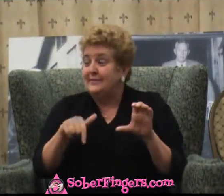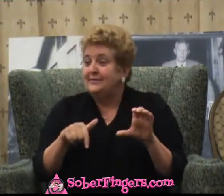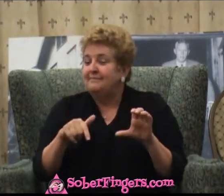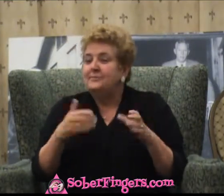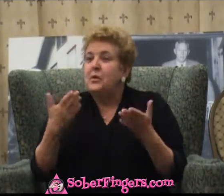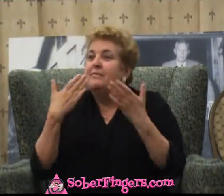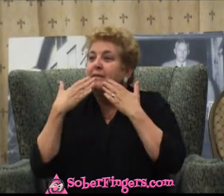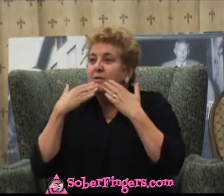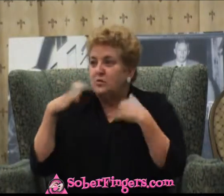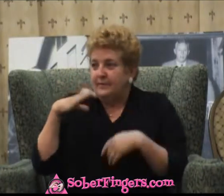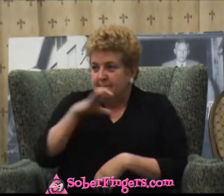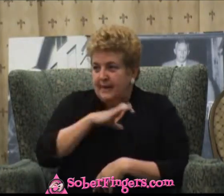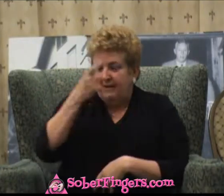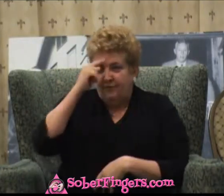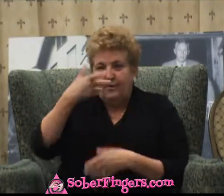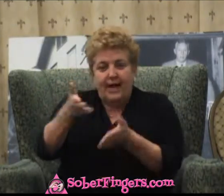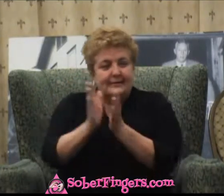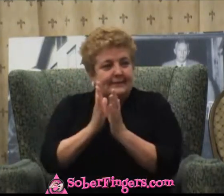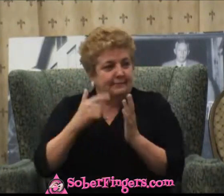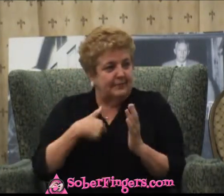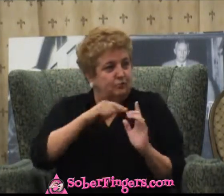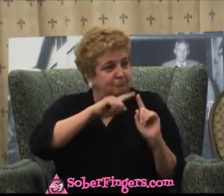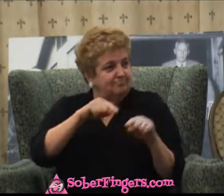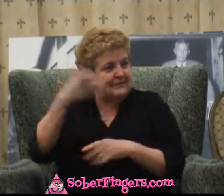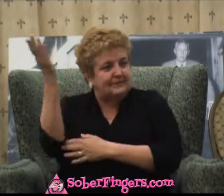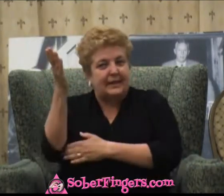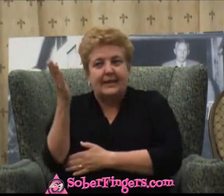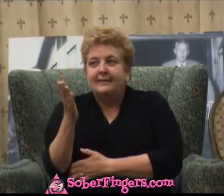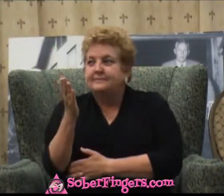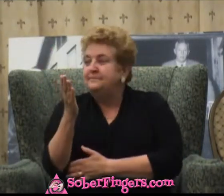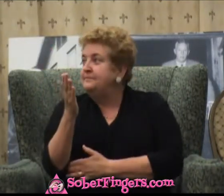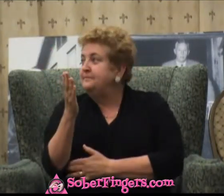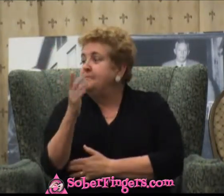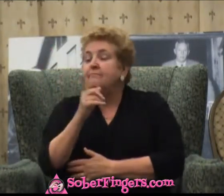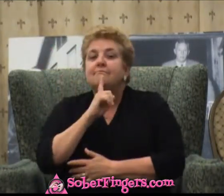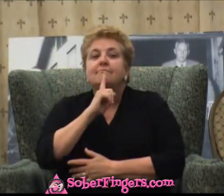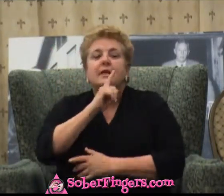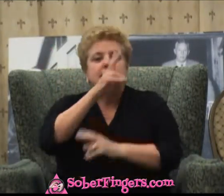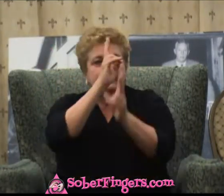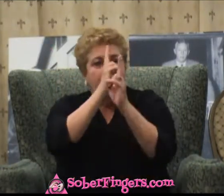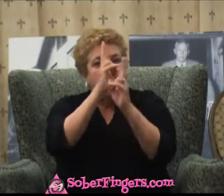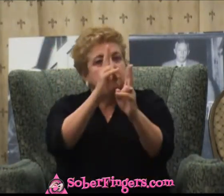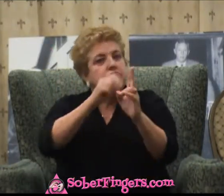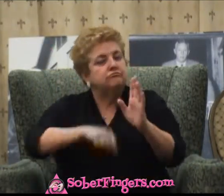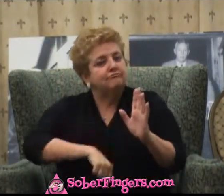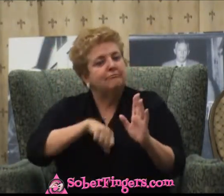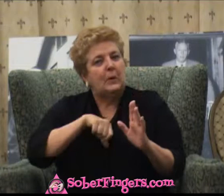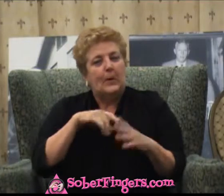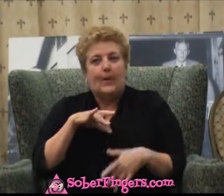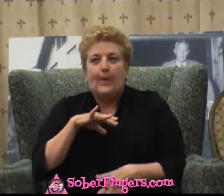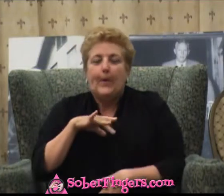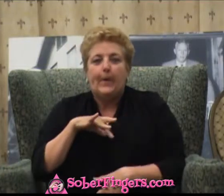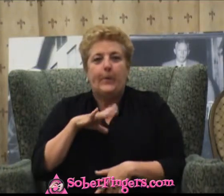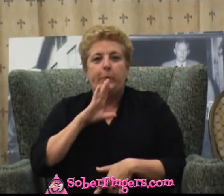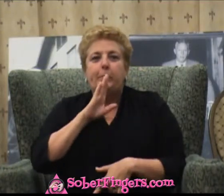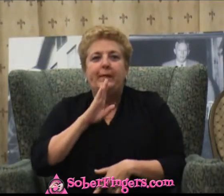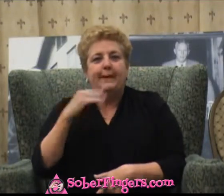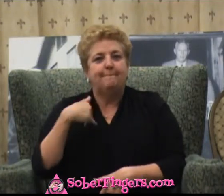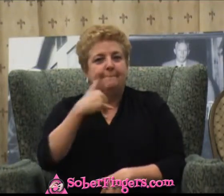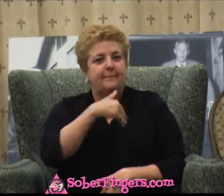to speak, and my dear friends who brought me here today. It is an honor and a privilege to be a member of this program, and that's something I never thought